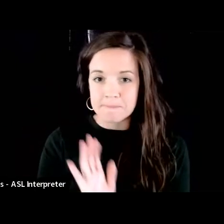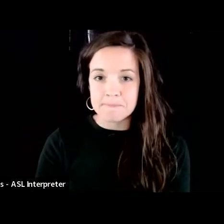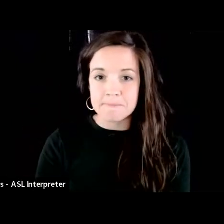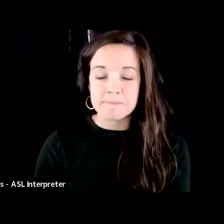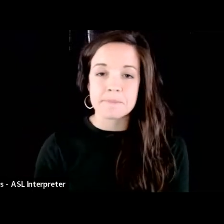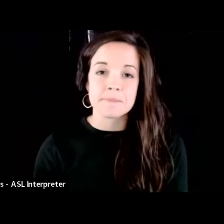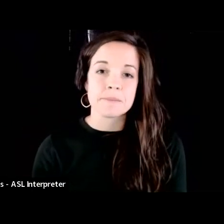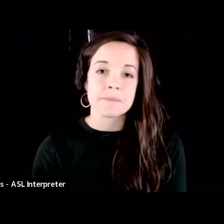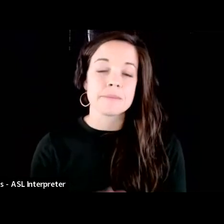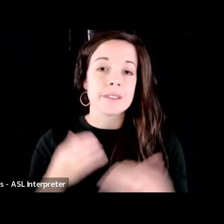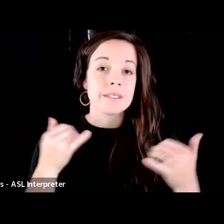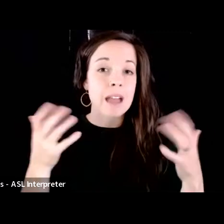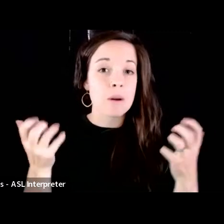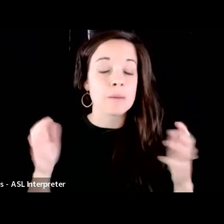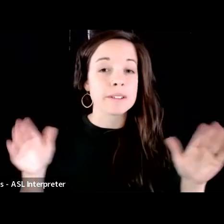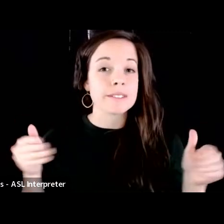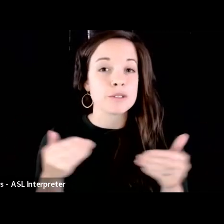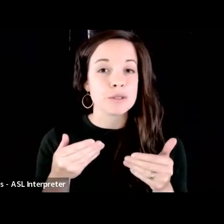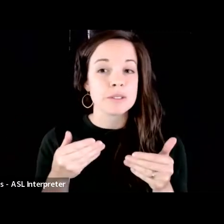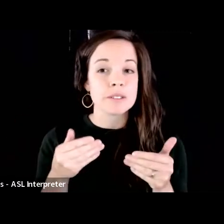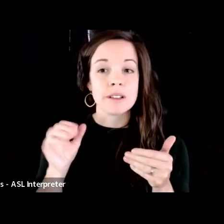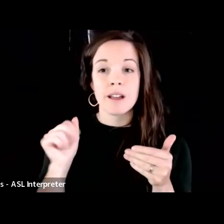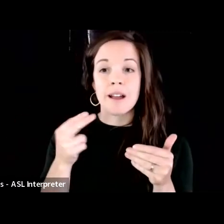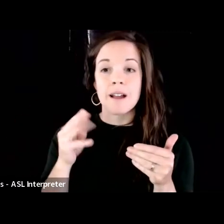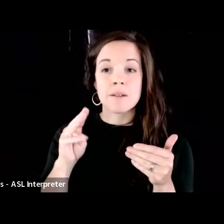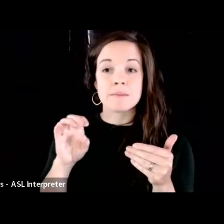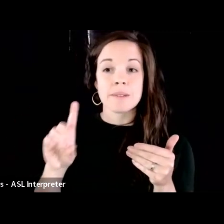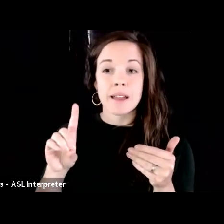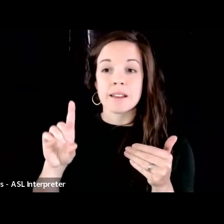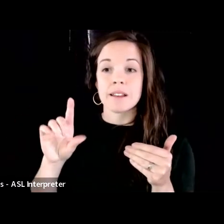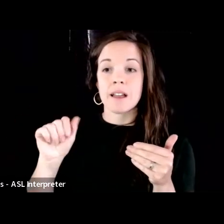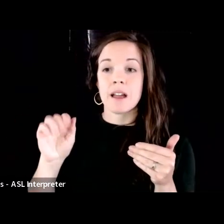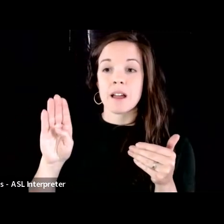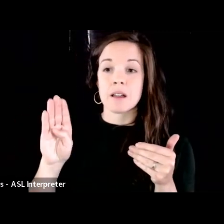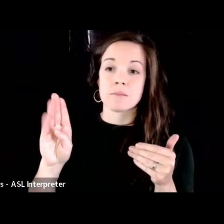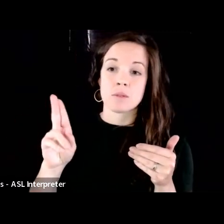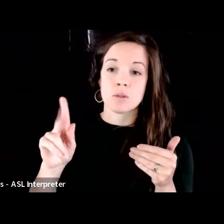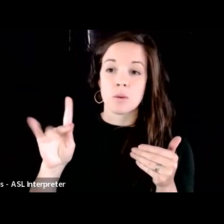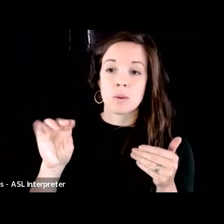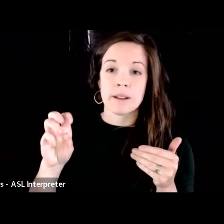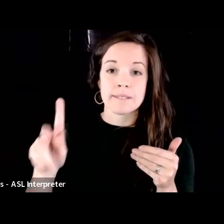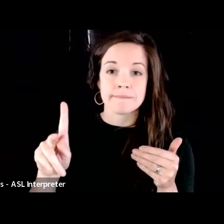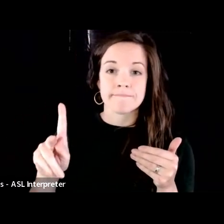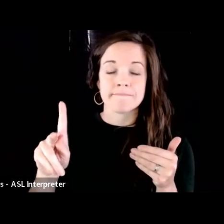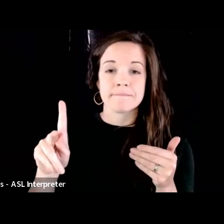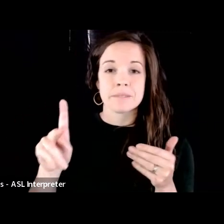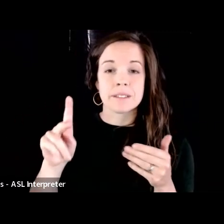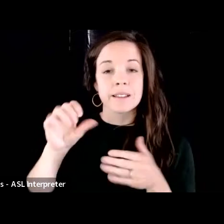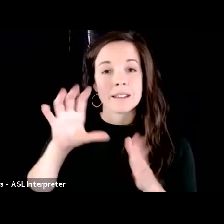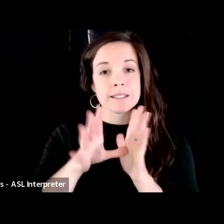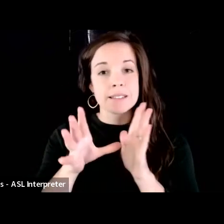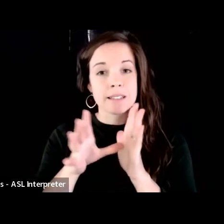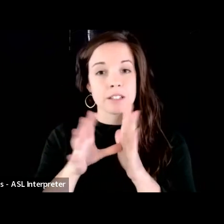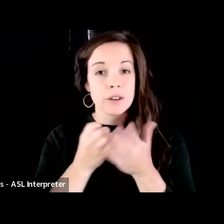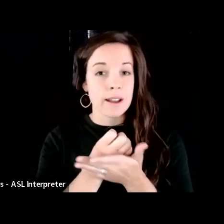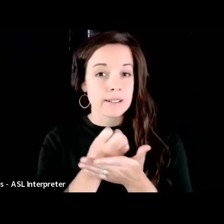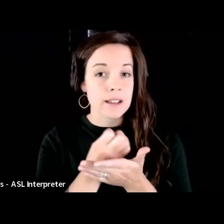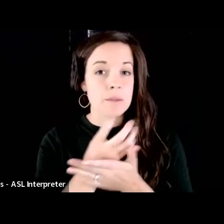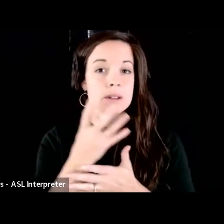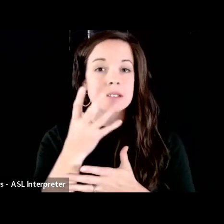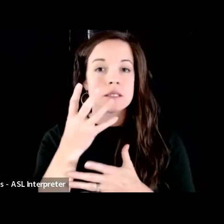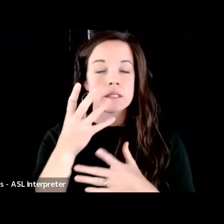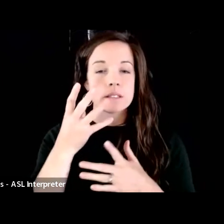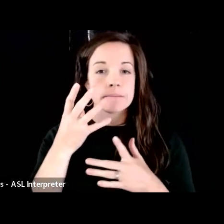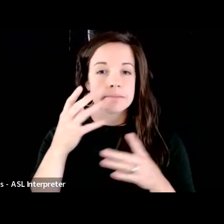Now, I'd like to introduce Ahmed Abukwek, a senior economics major and co-proposer